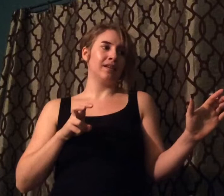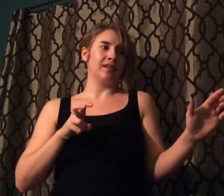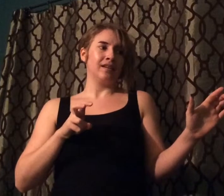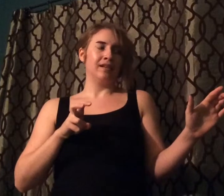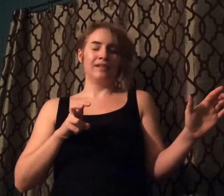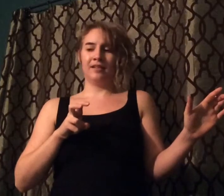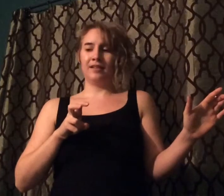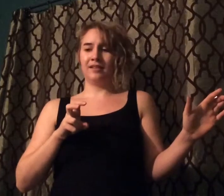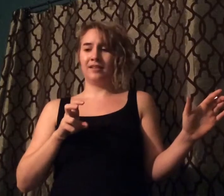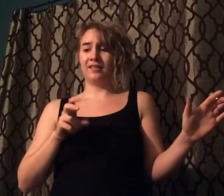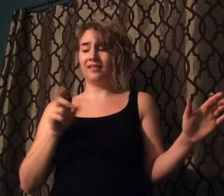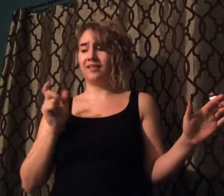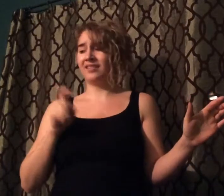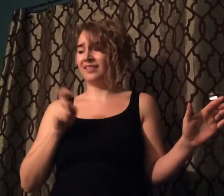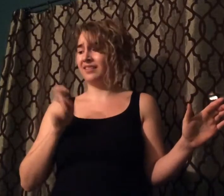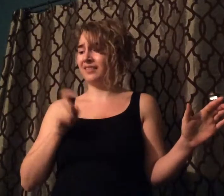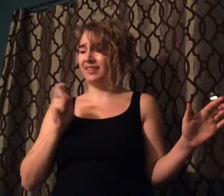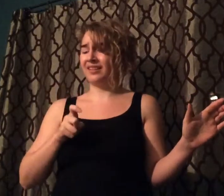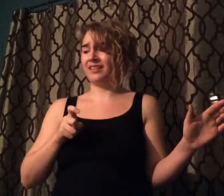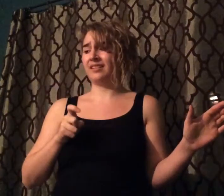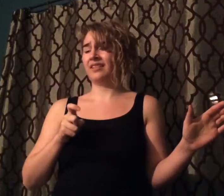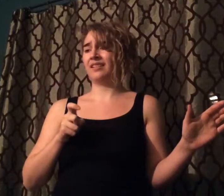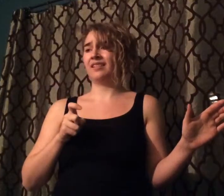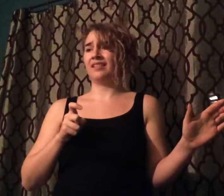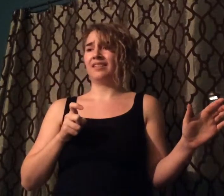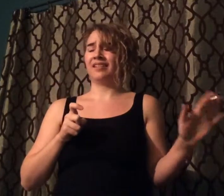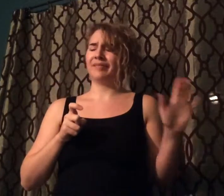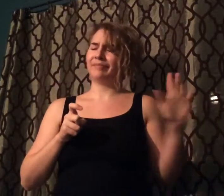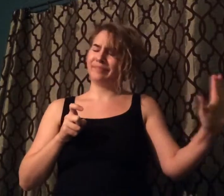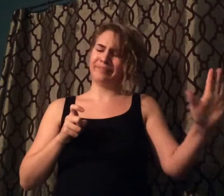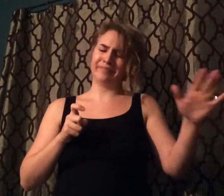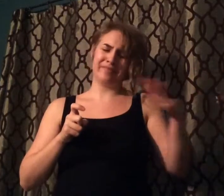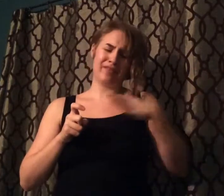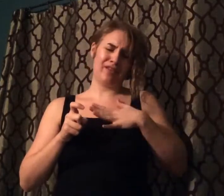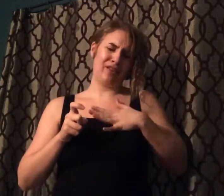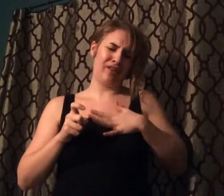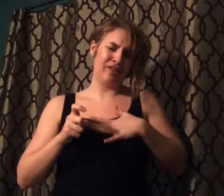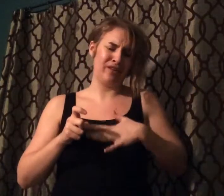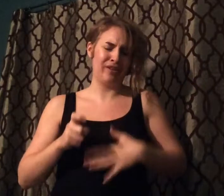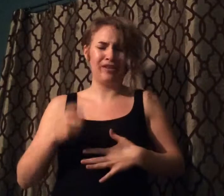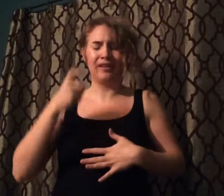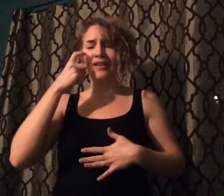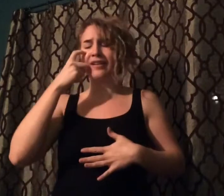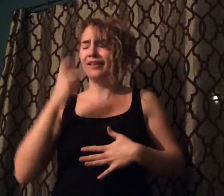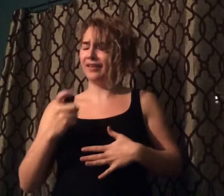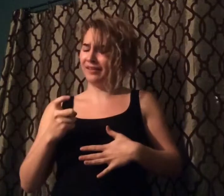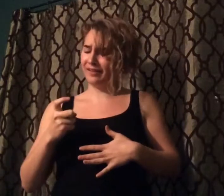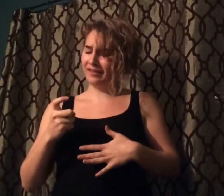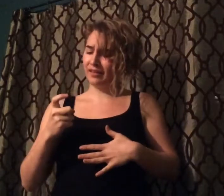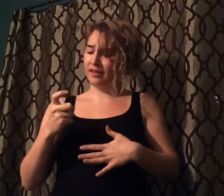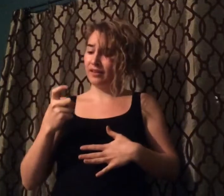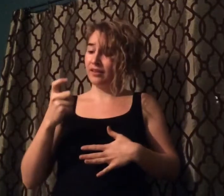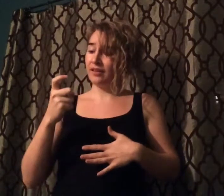Just when you really need them And down is a shade of blue